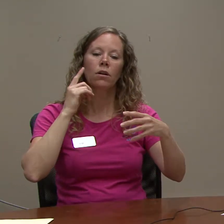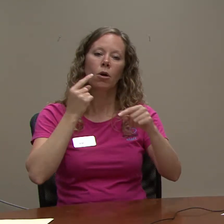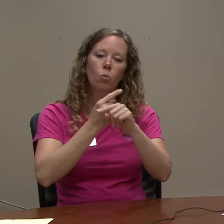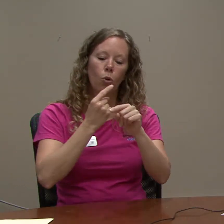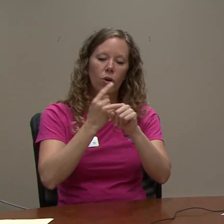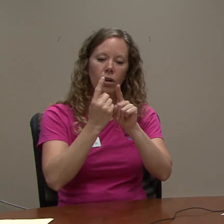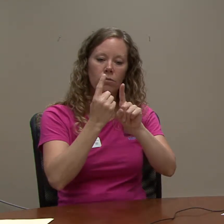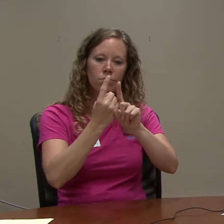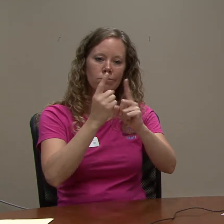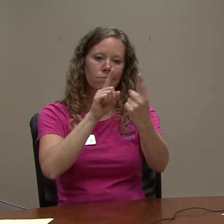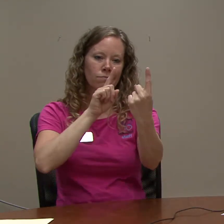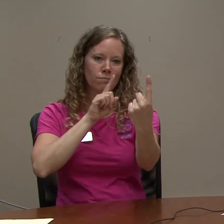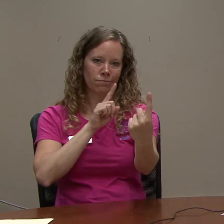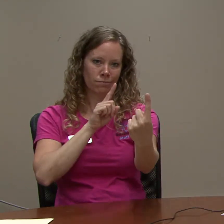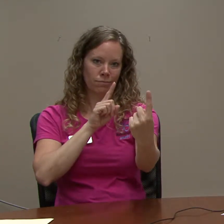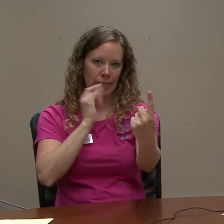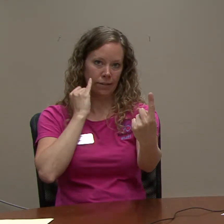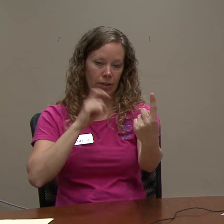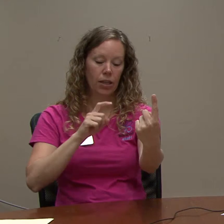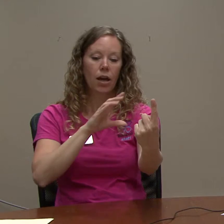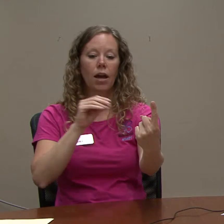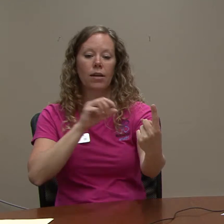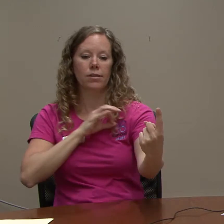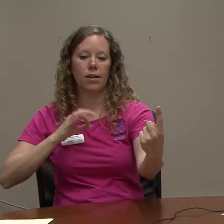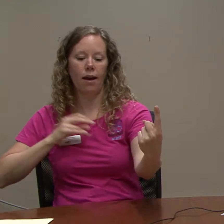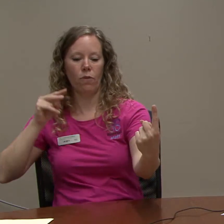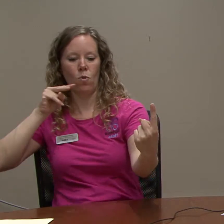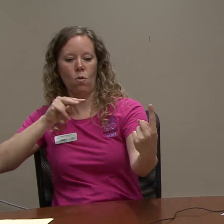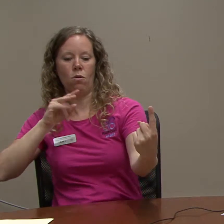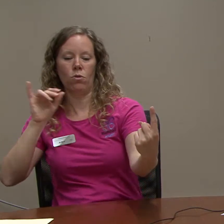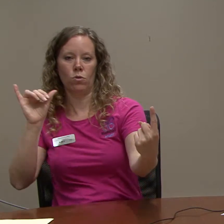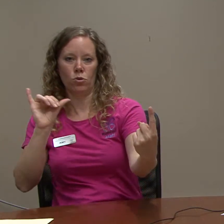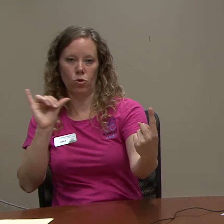distance and staffing coverage. The maximum